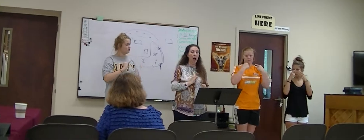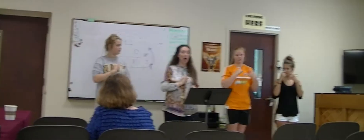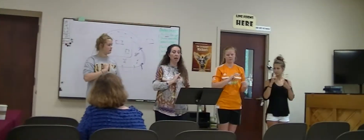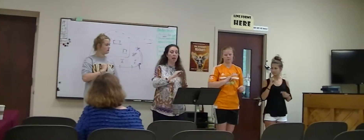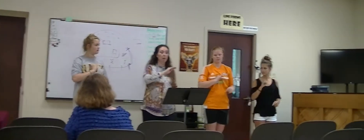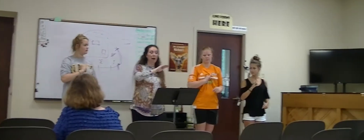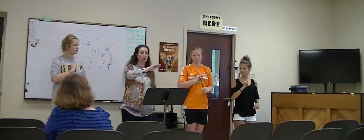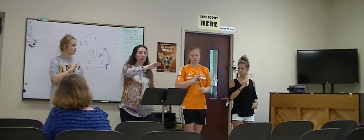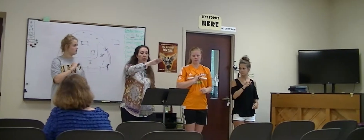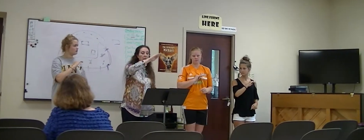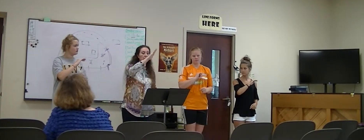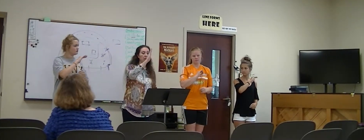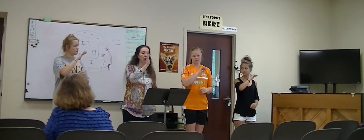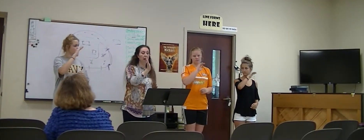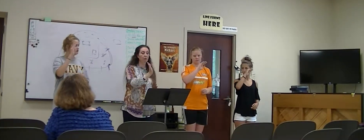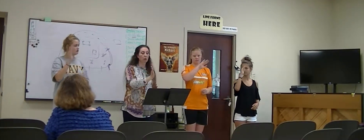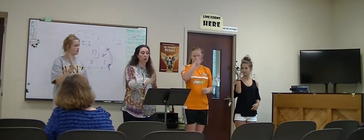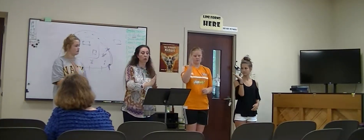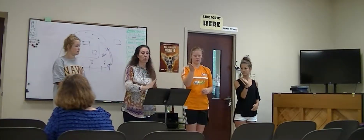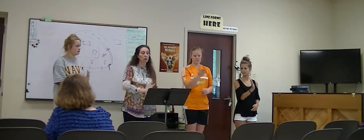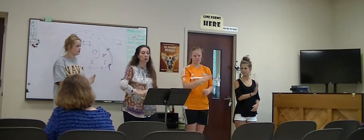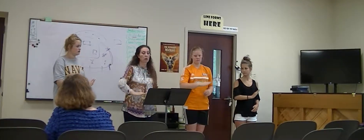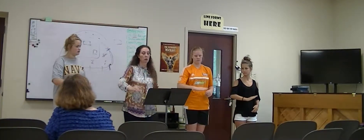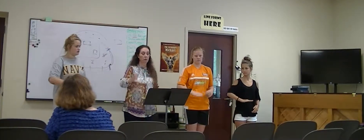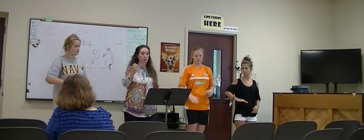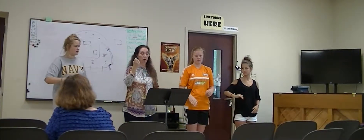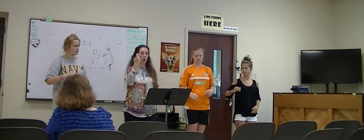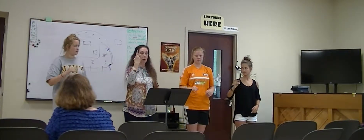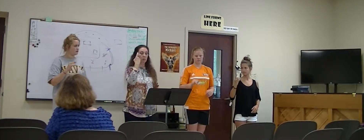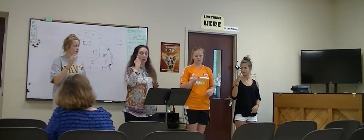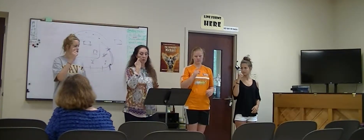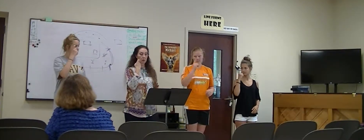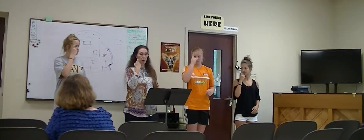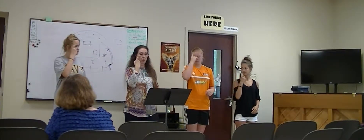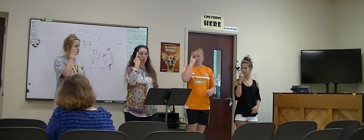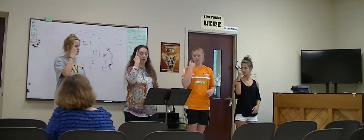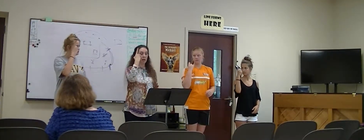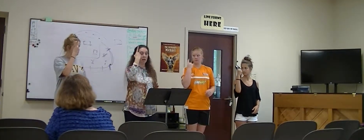I, backward S, never, finger up, understand